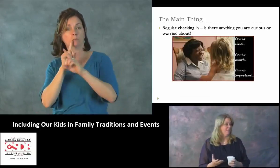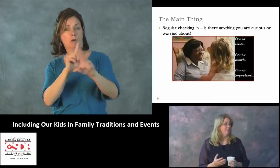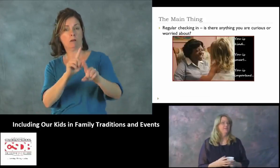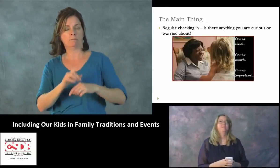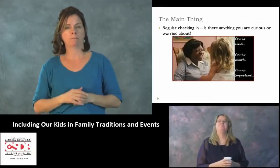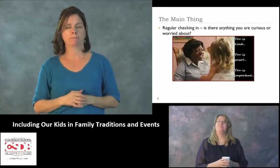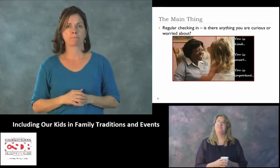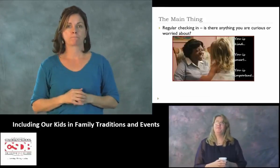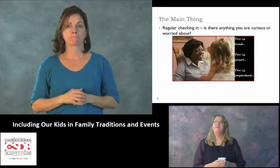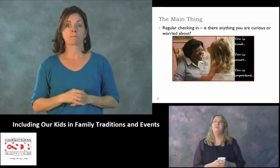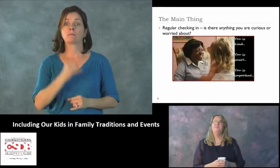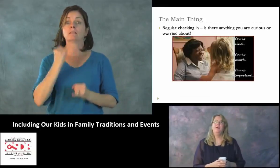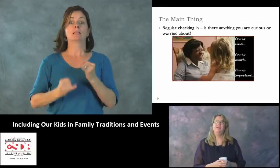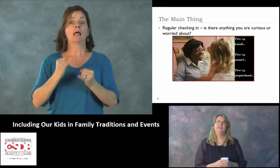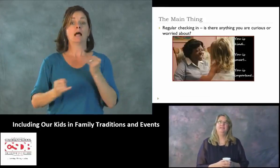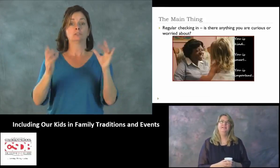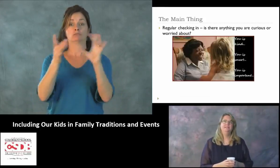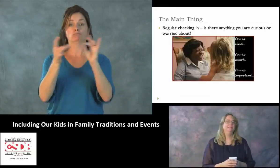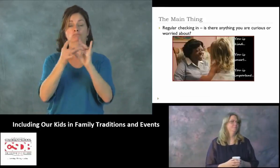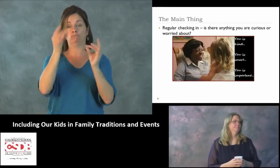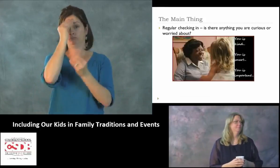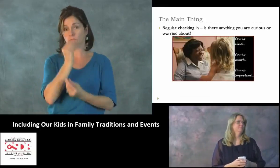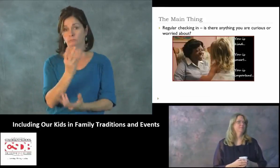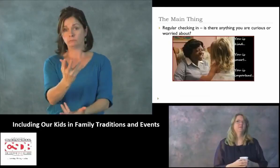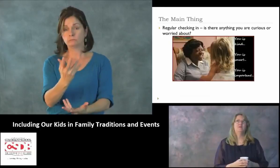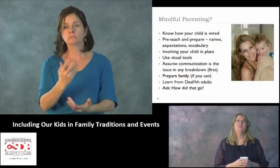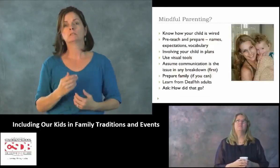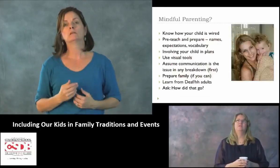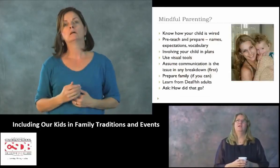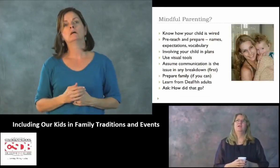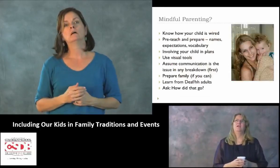I think, finally,